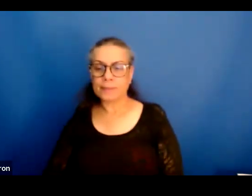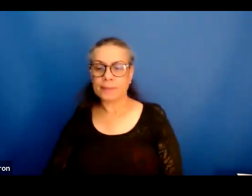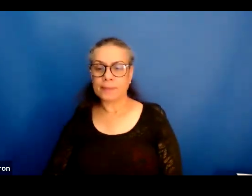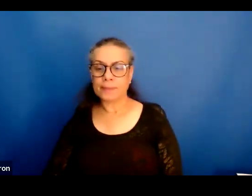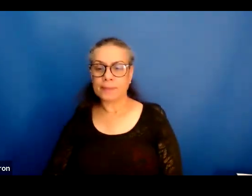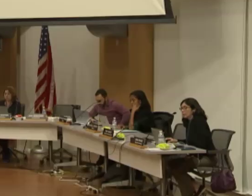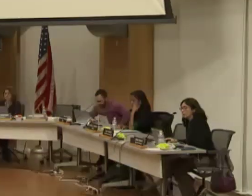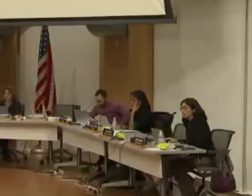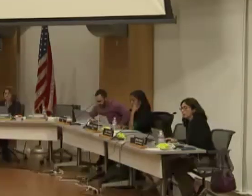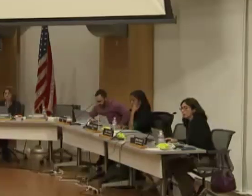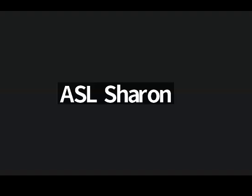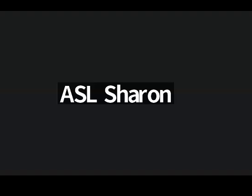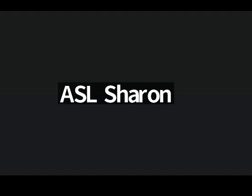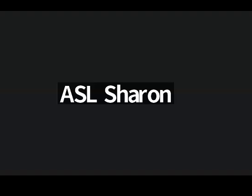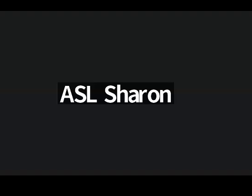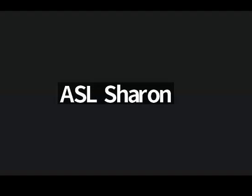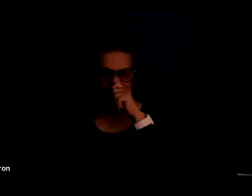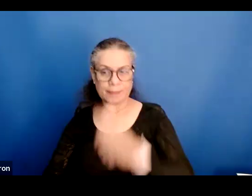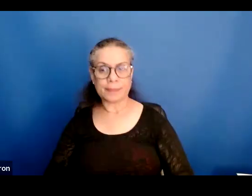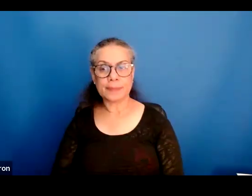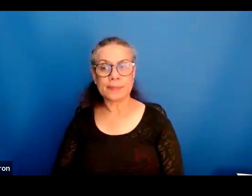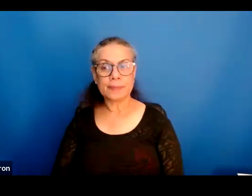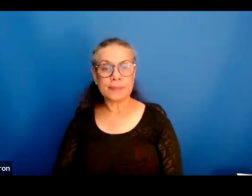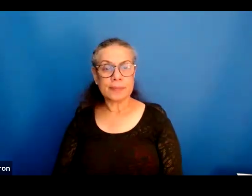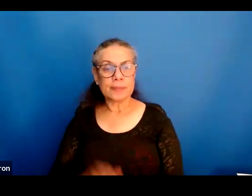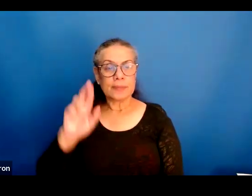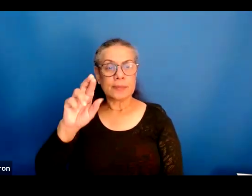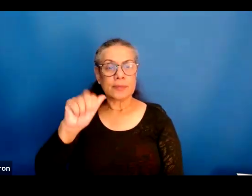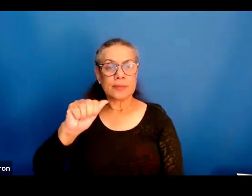Rachel McDonald.